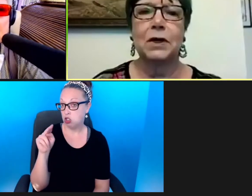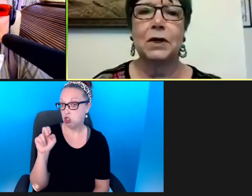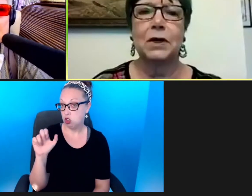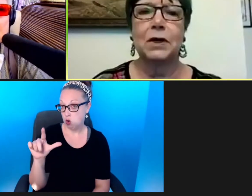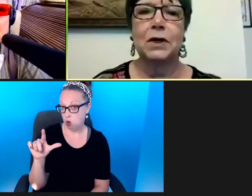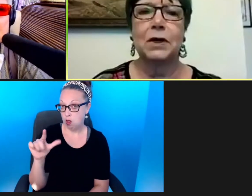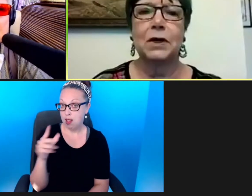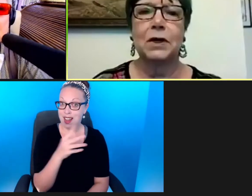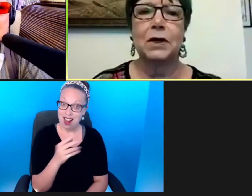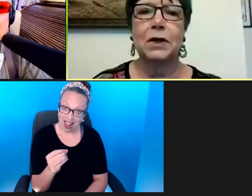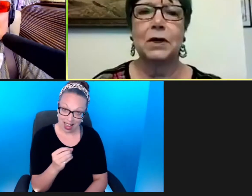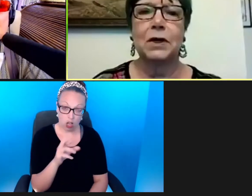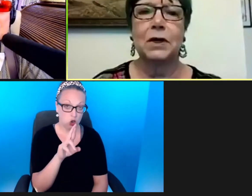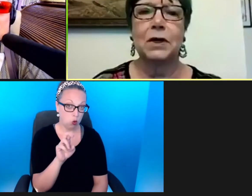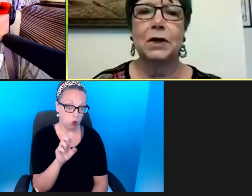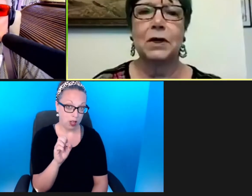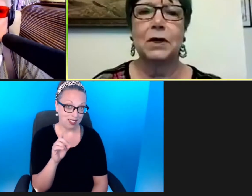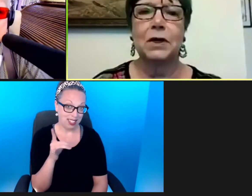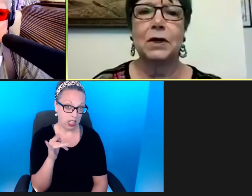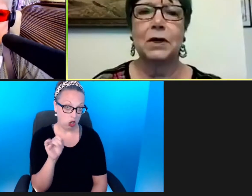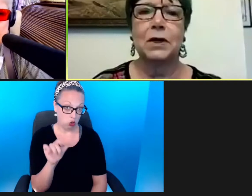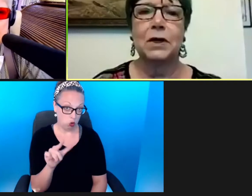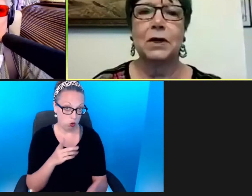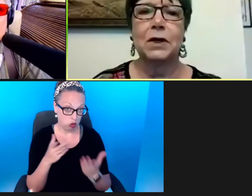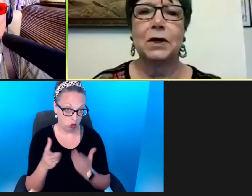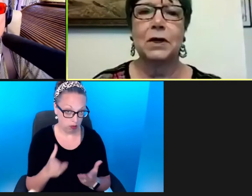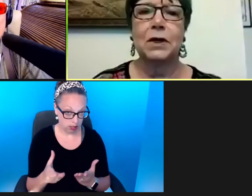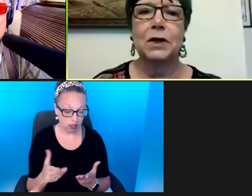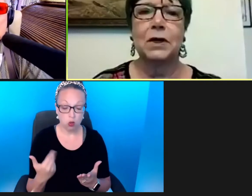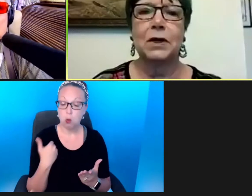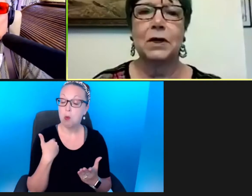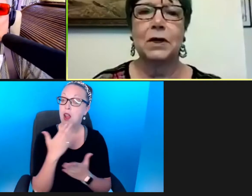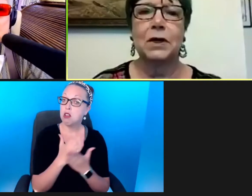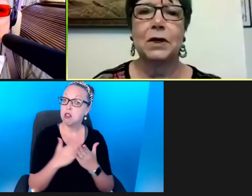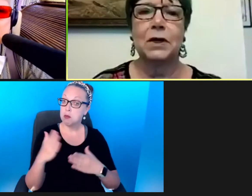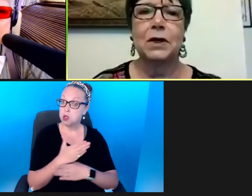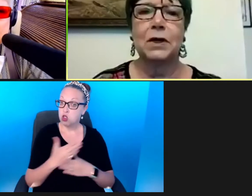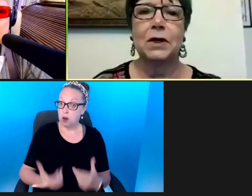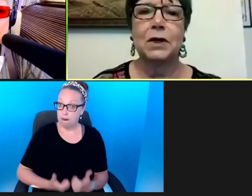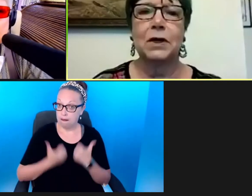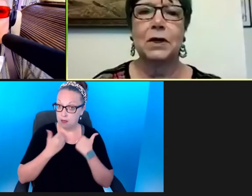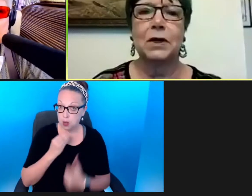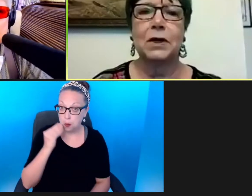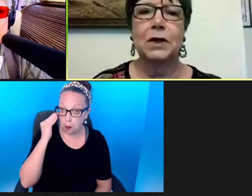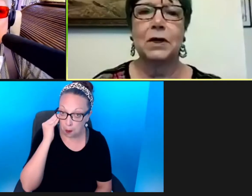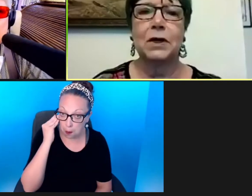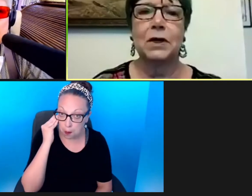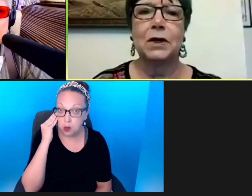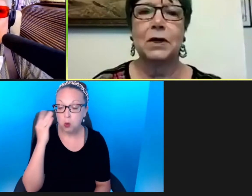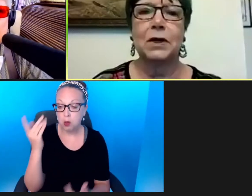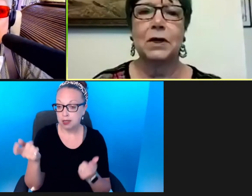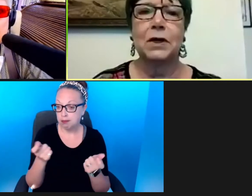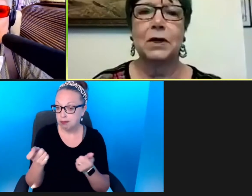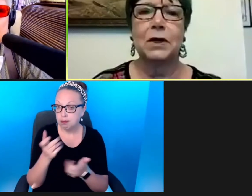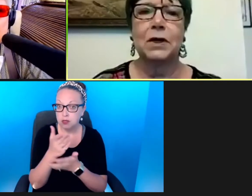residential services. We operated some shared living homes. We operated some apartments.